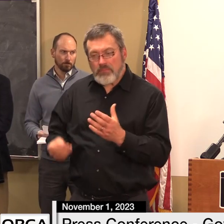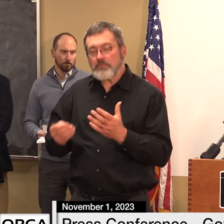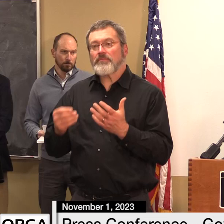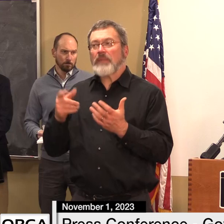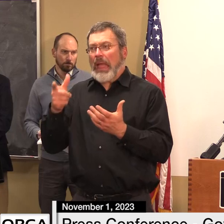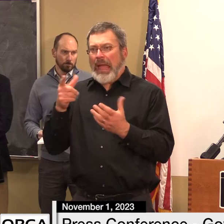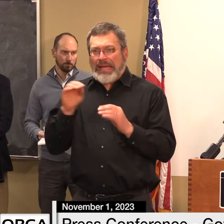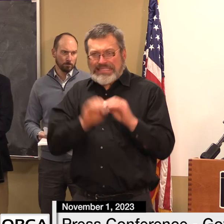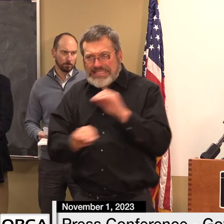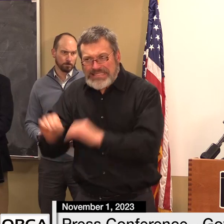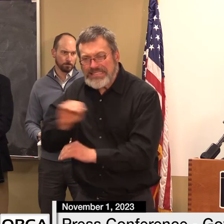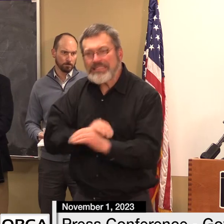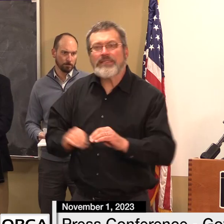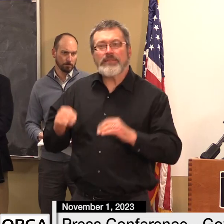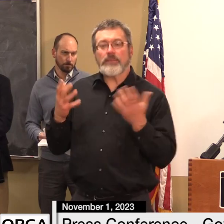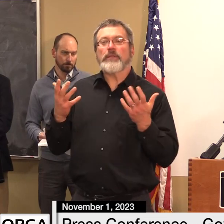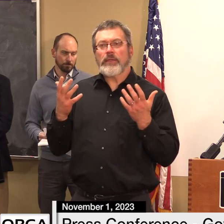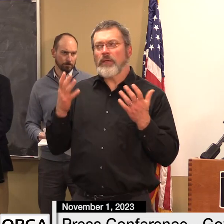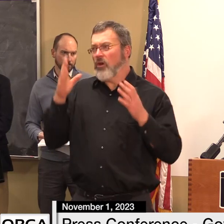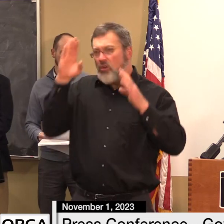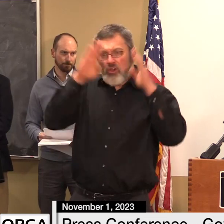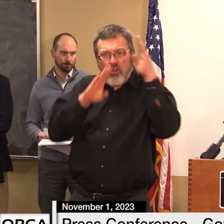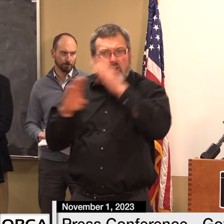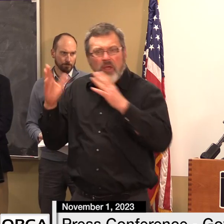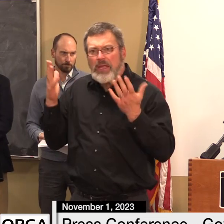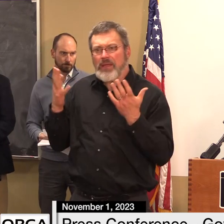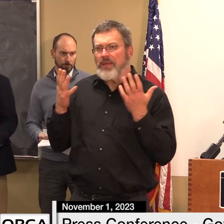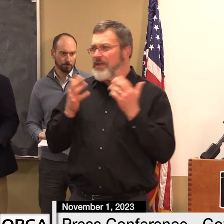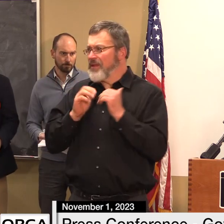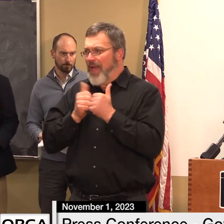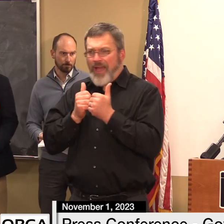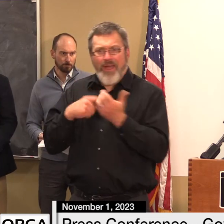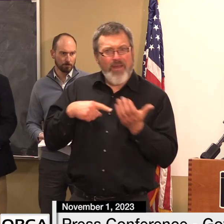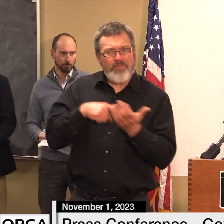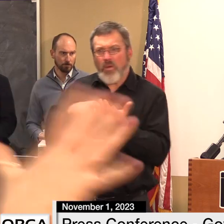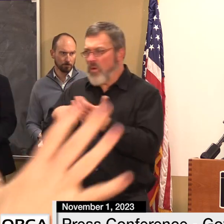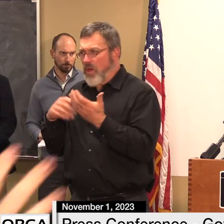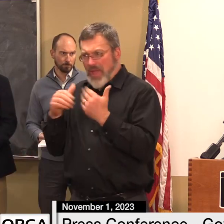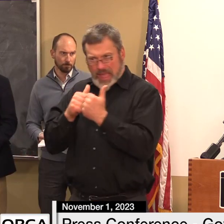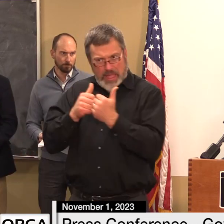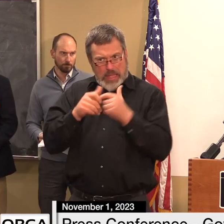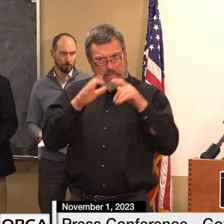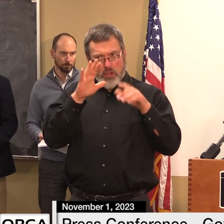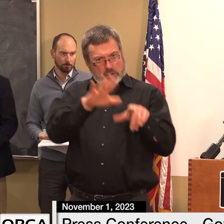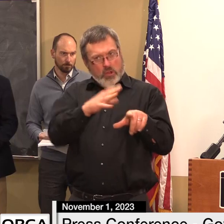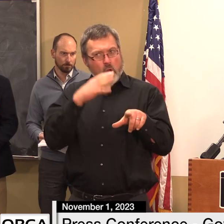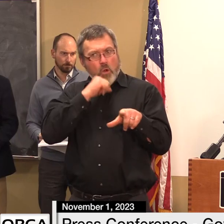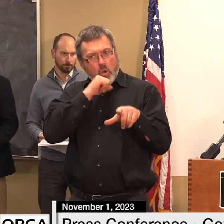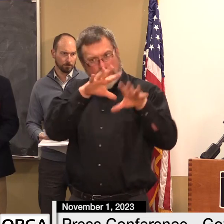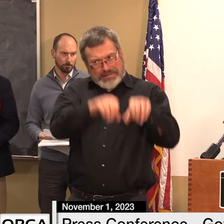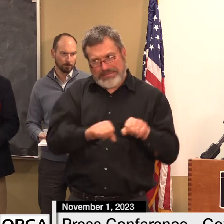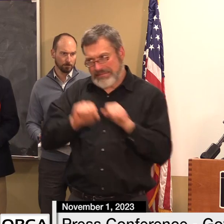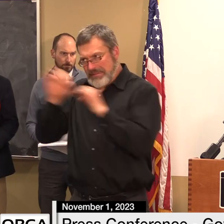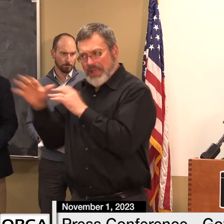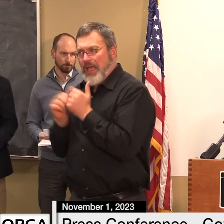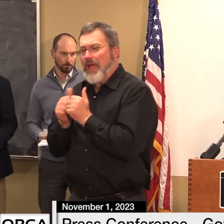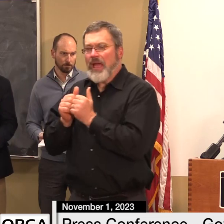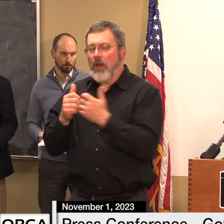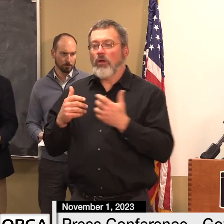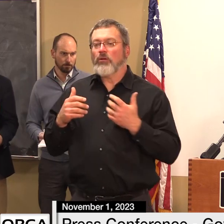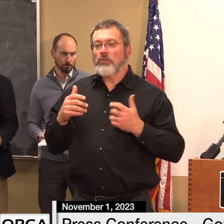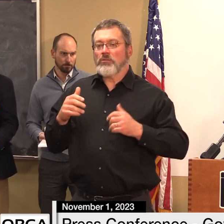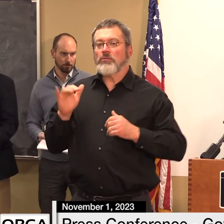have the extra added burden and worry about deconstruction and removal and how to pay for it. So we wanted to make sure